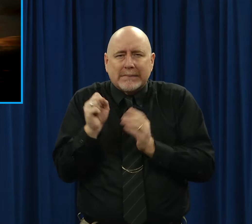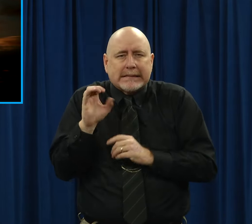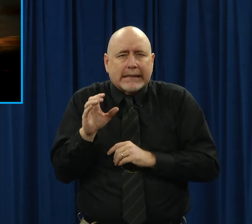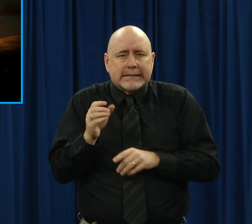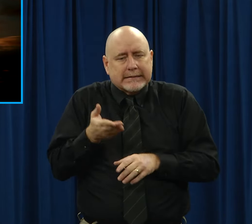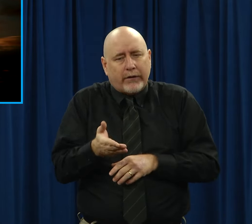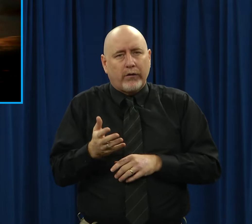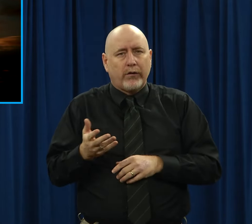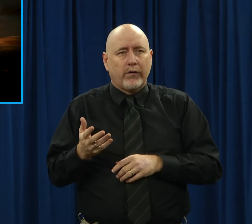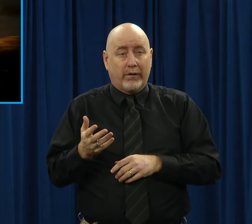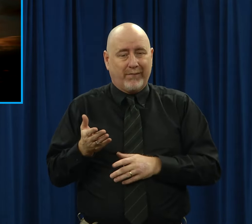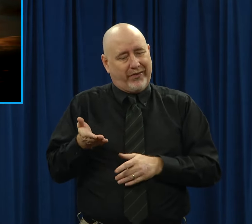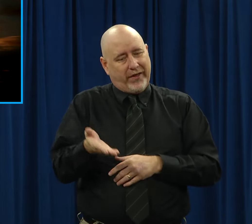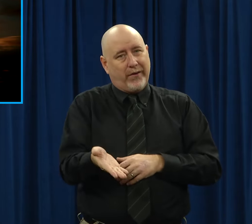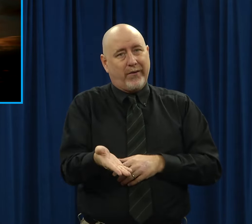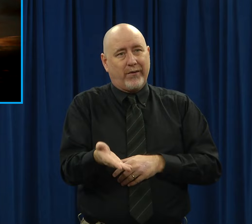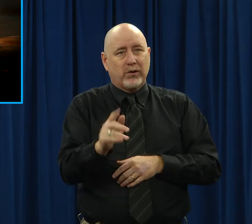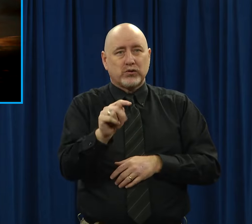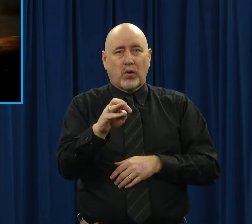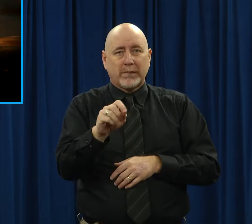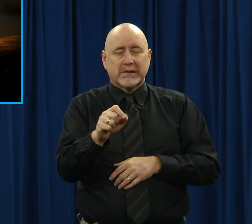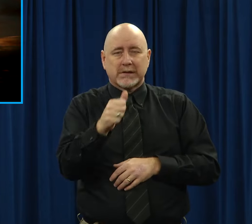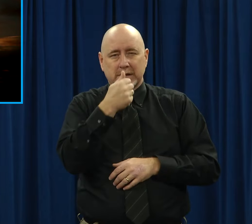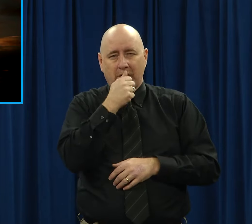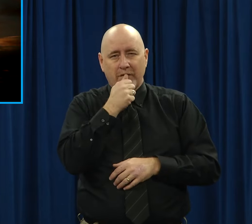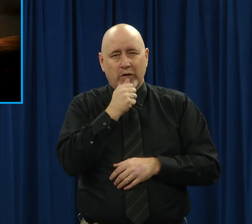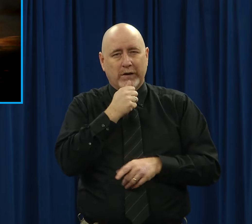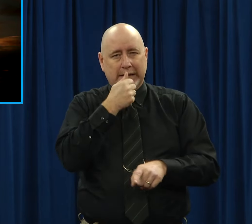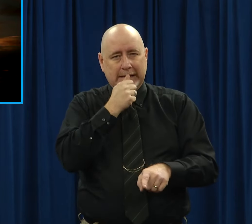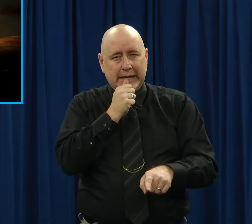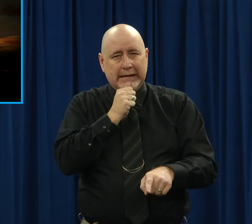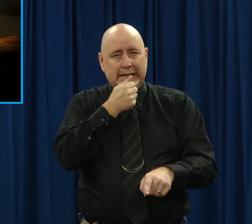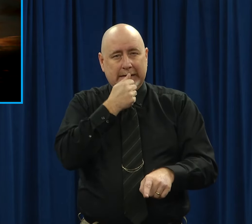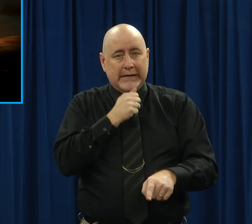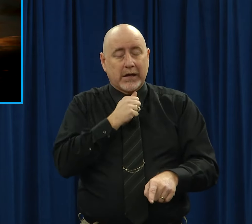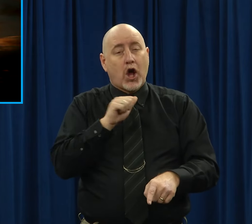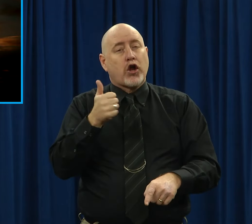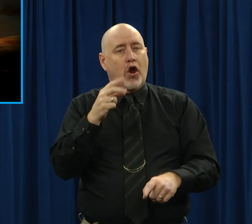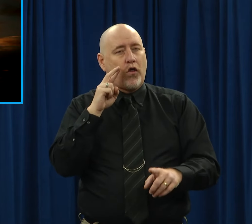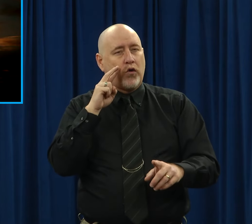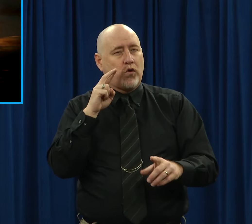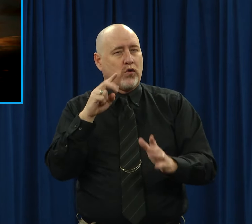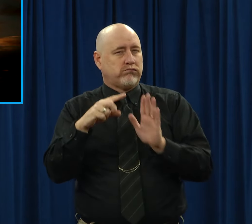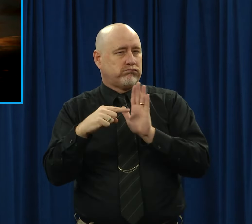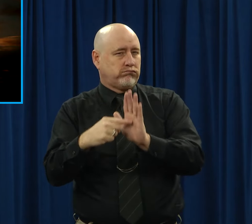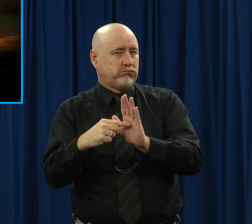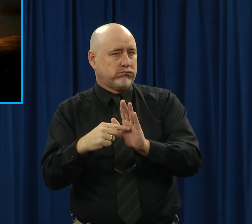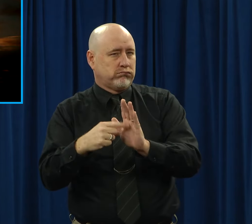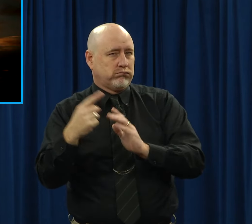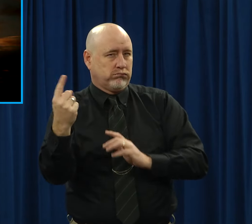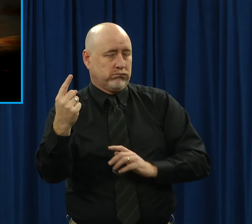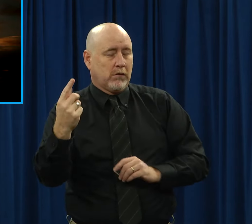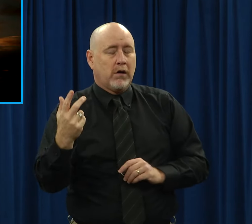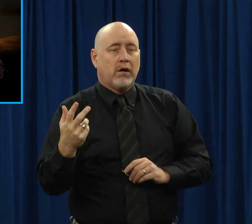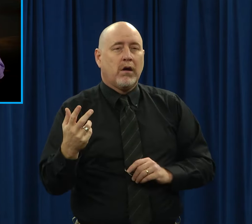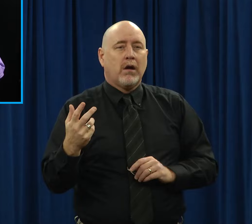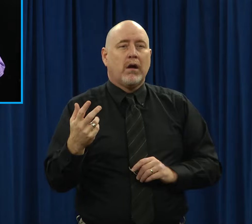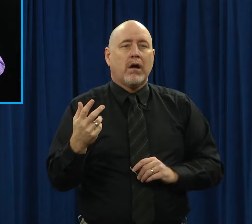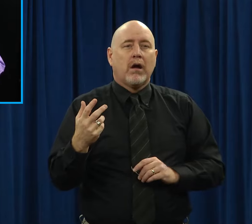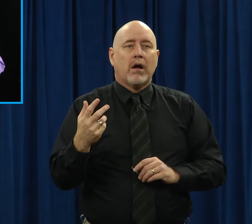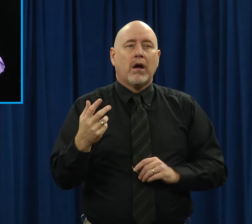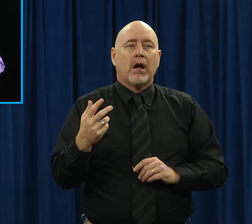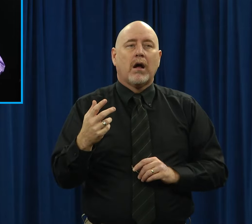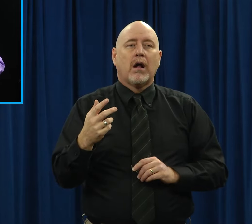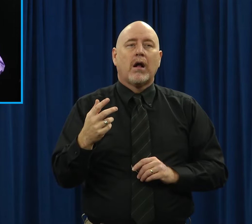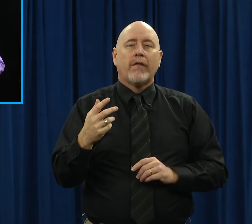just for minutes, some for seconds. But they're there and they're suffering. Now, another observation that I want us to notice